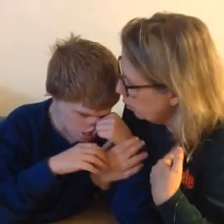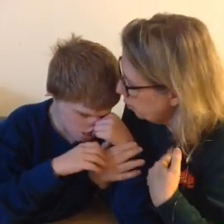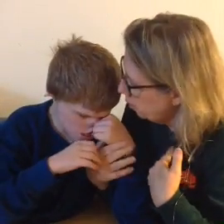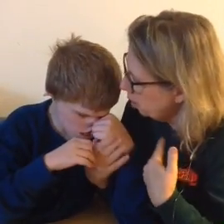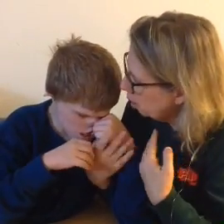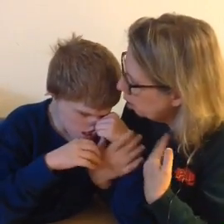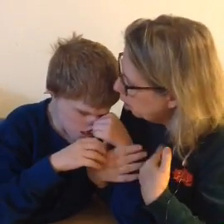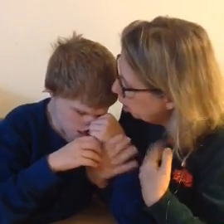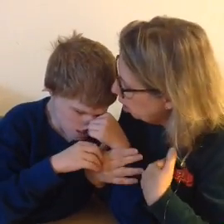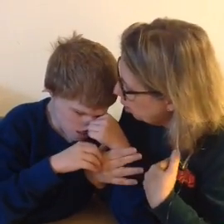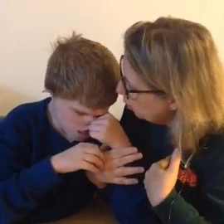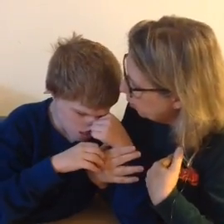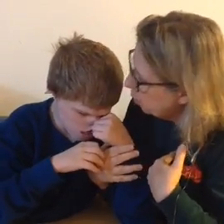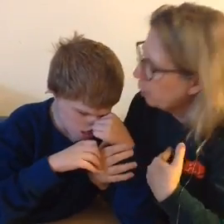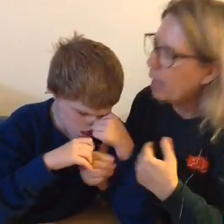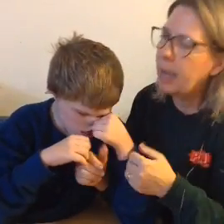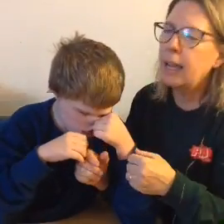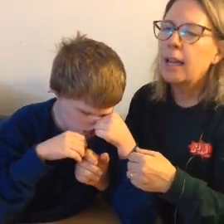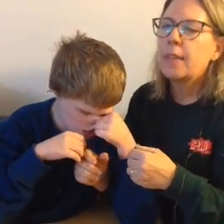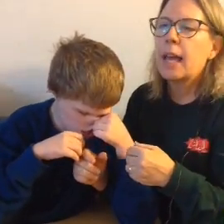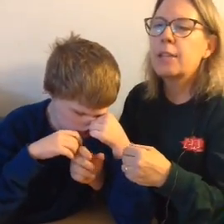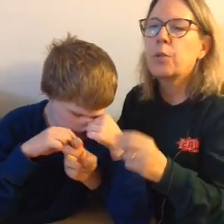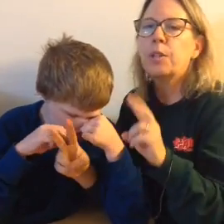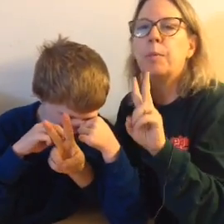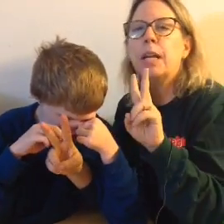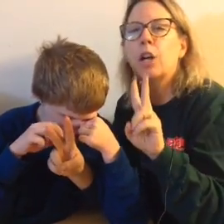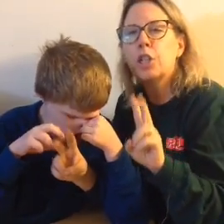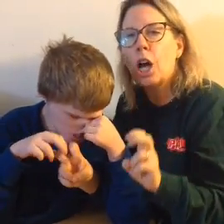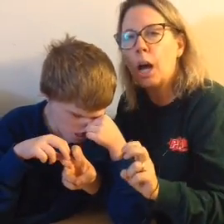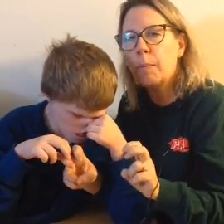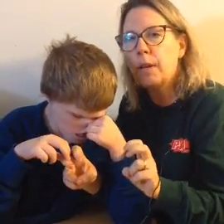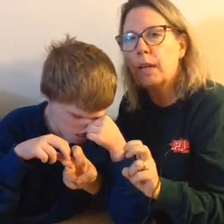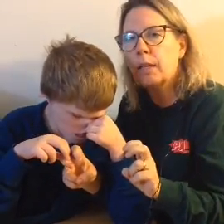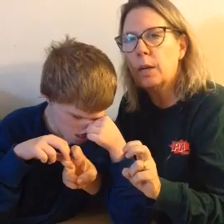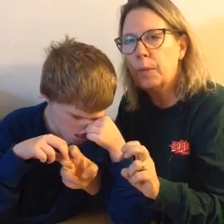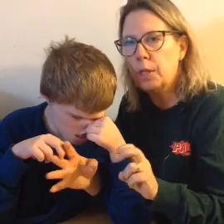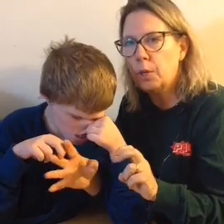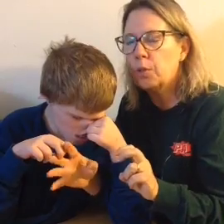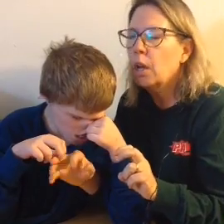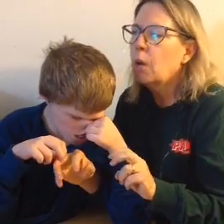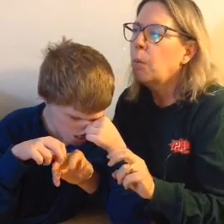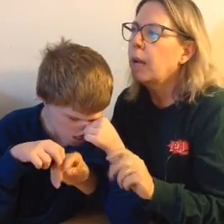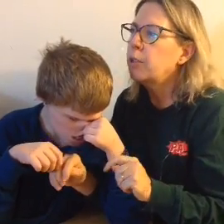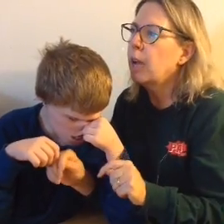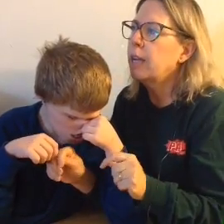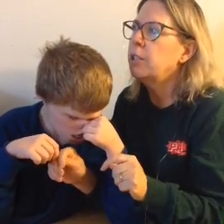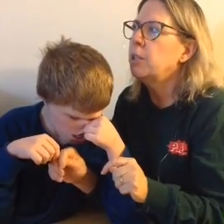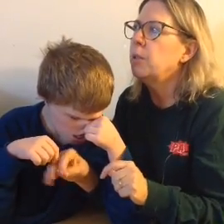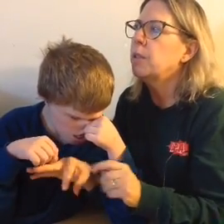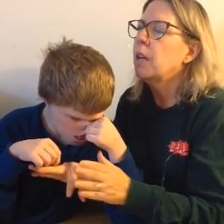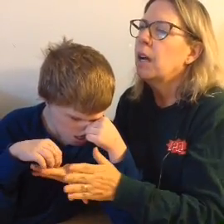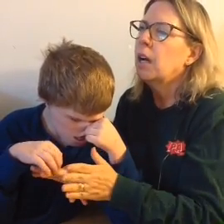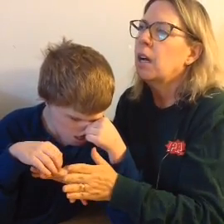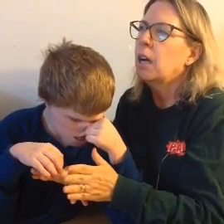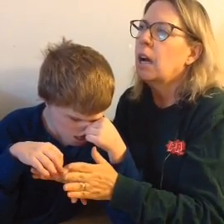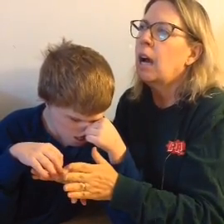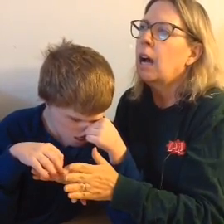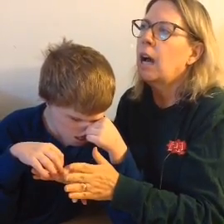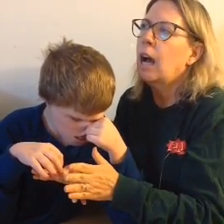clothes? Clothes, okay? That's going to be our topic that we use. What I try to do is I